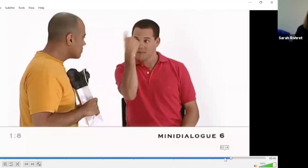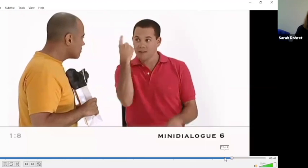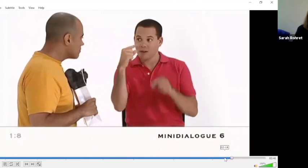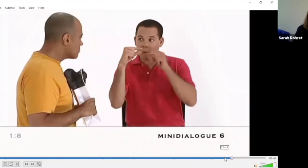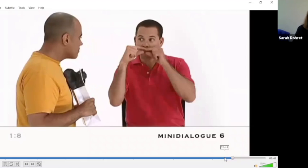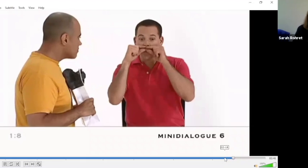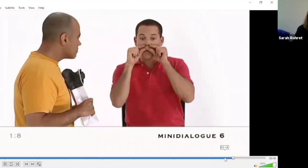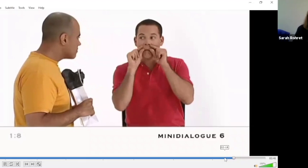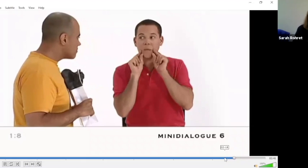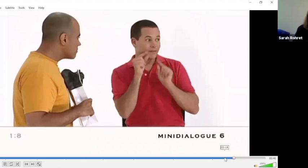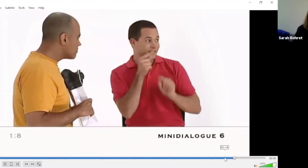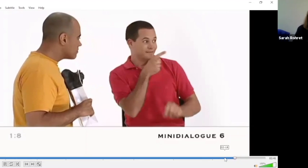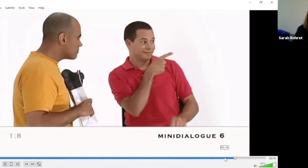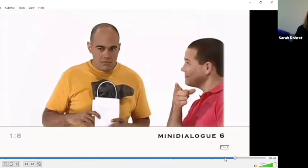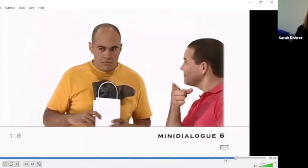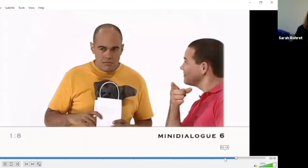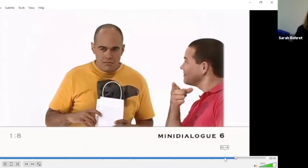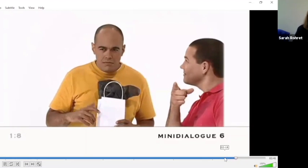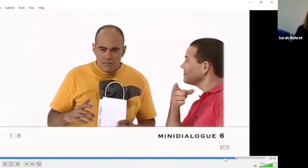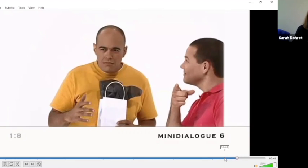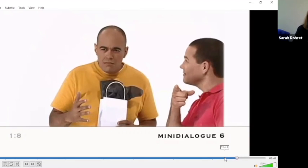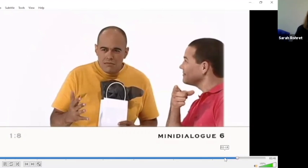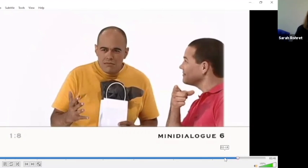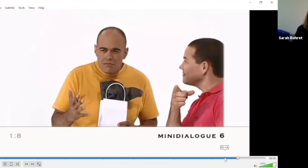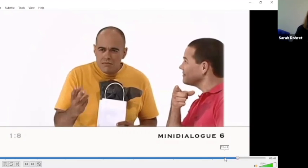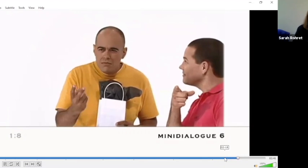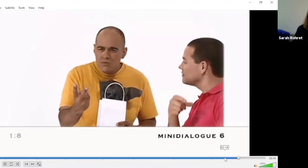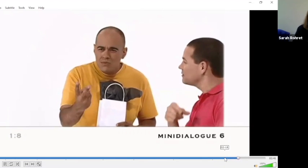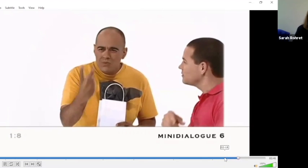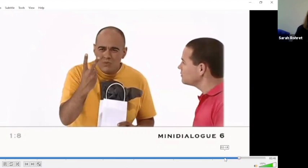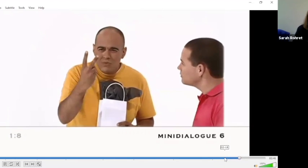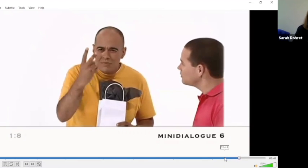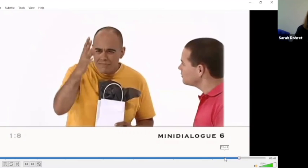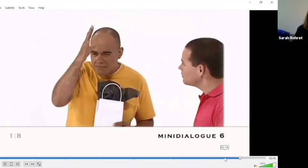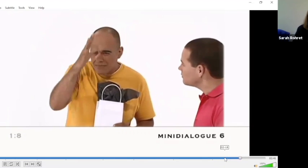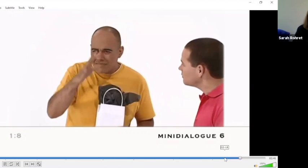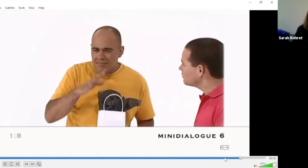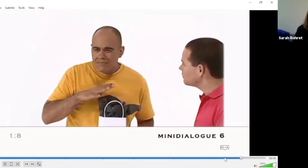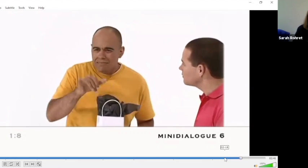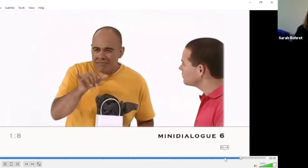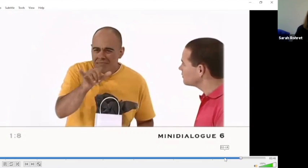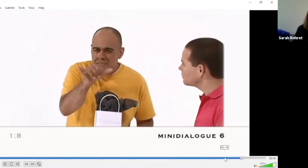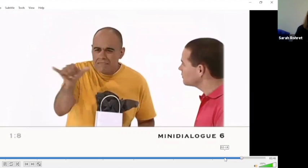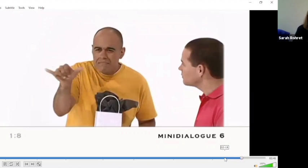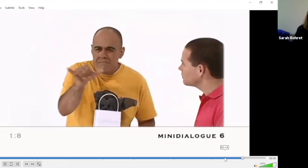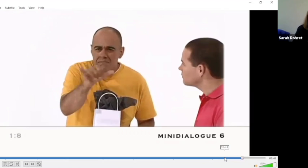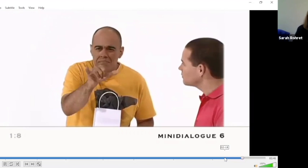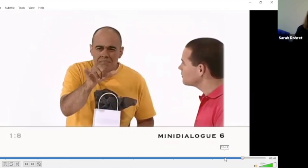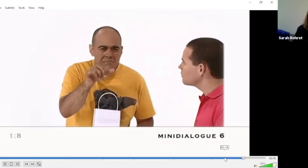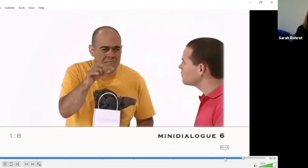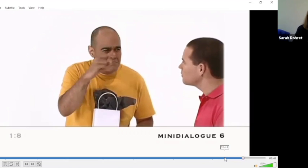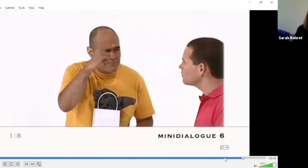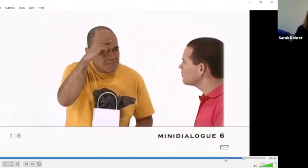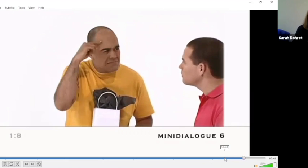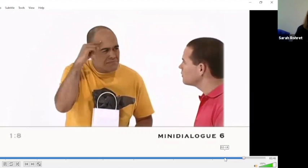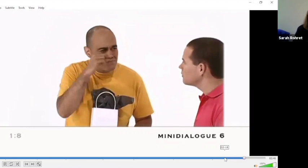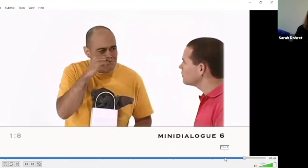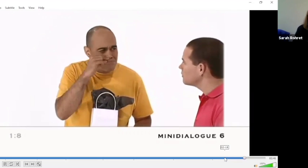And black mustache. But there's 2 men alike.